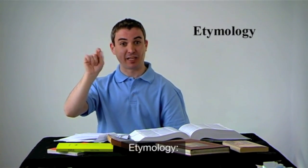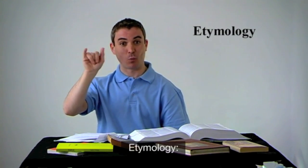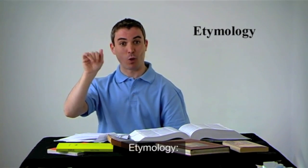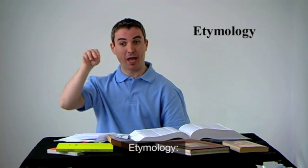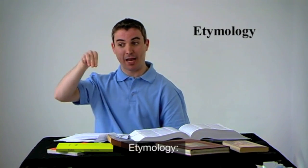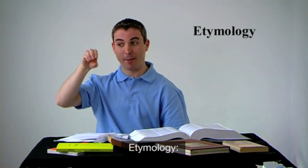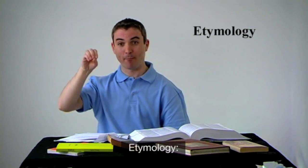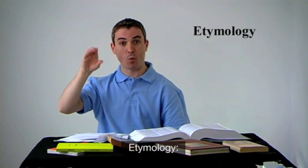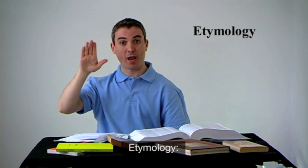etymology,